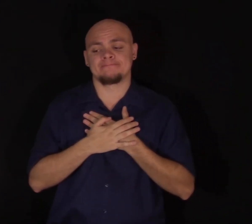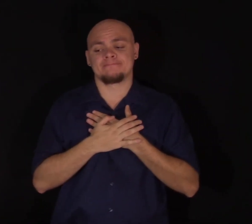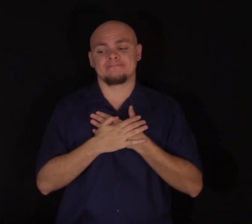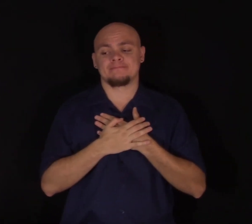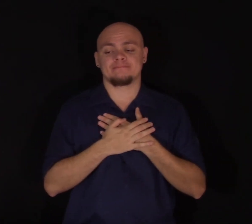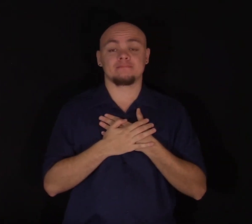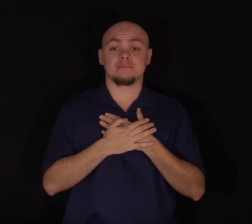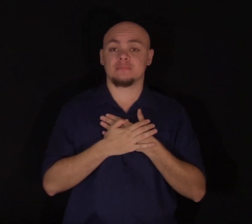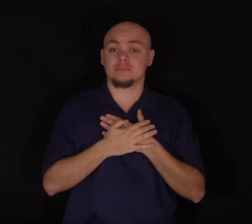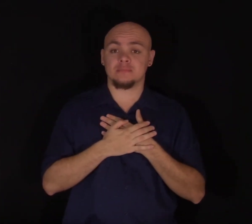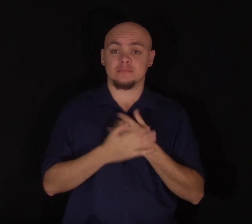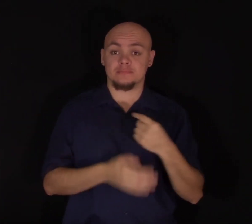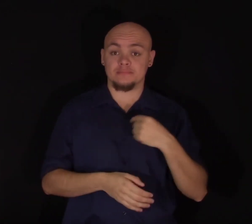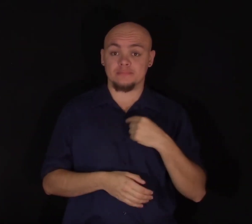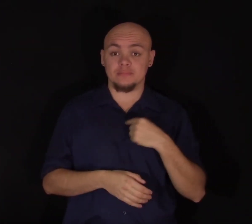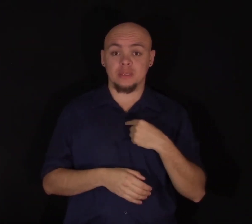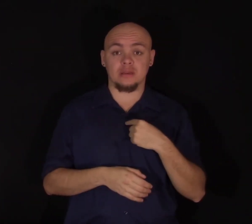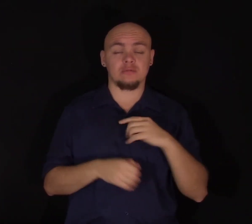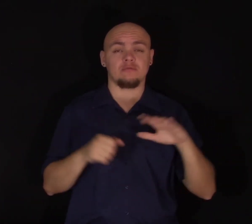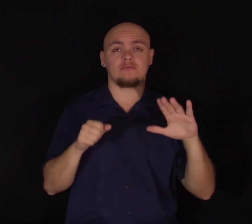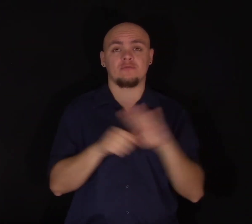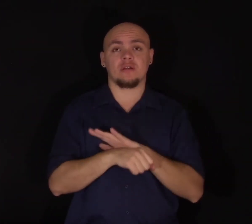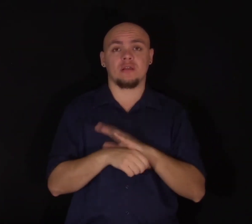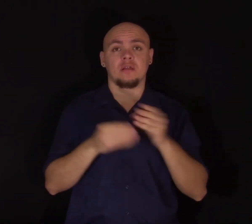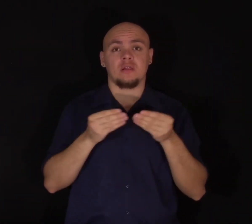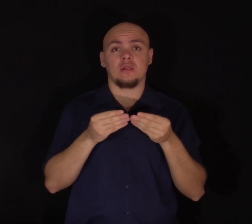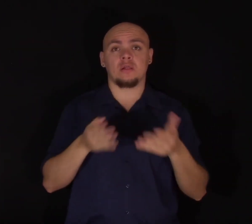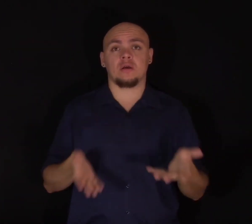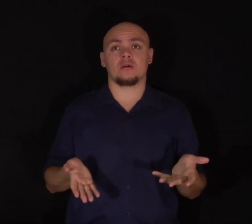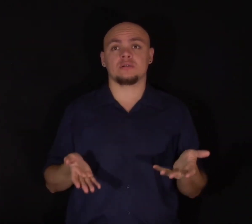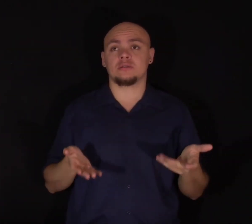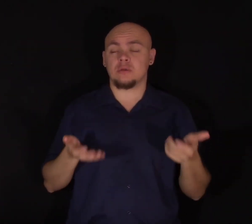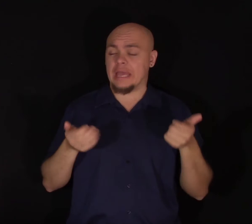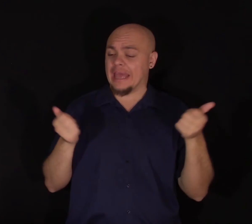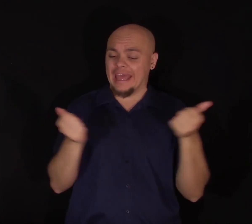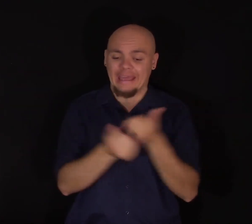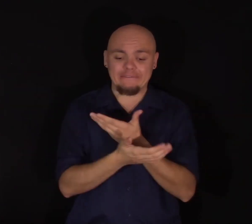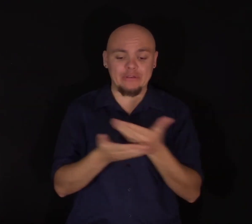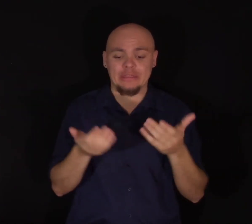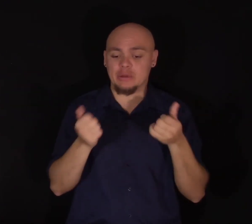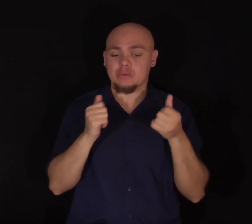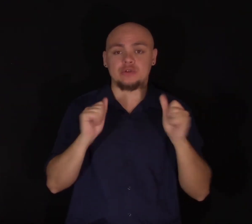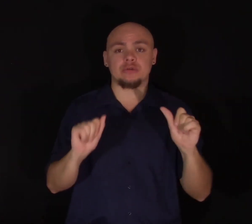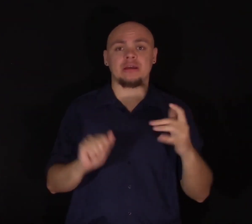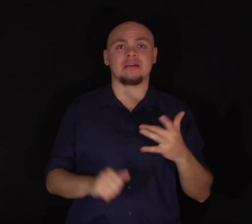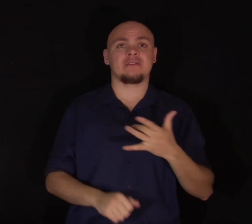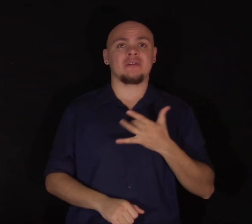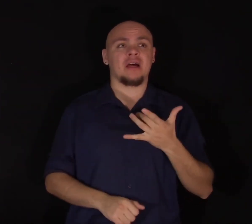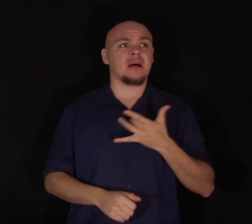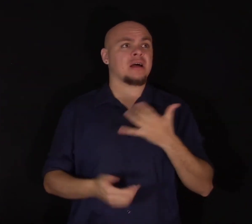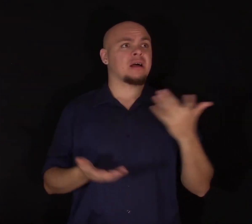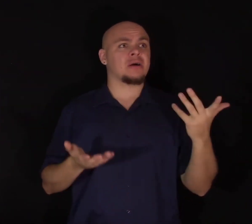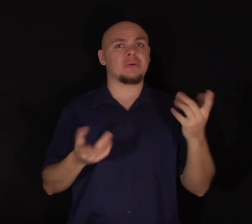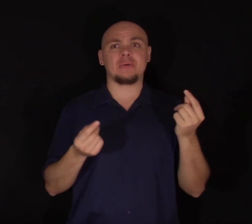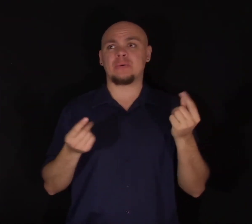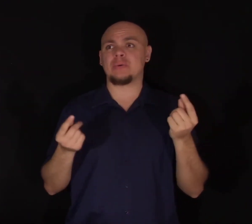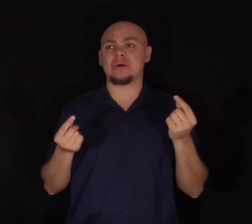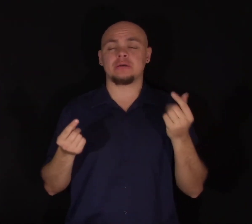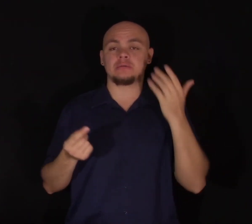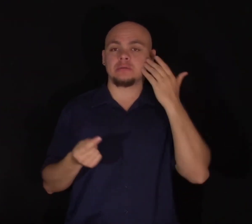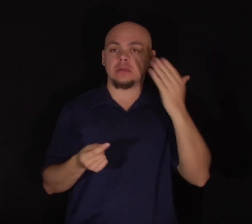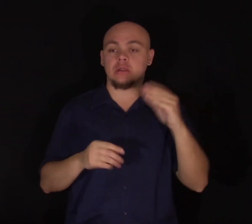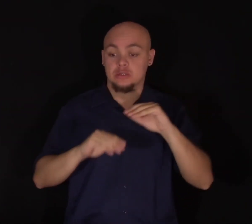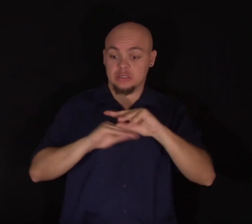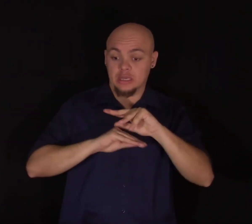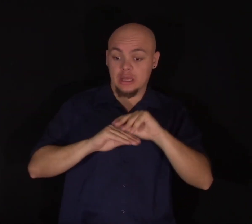I was completely at a loss. We had tried everything. We felt helpless. She had been in counseling and